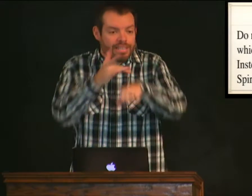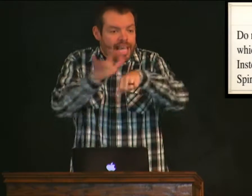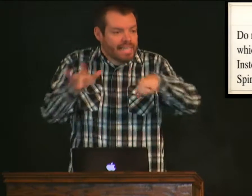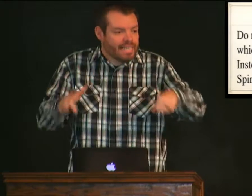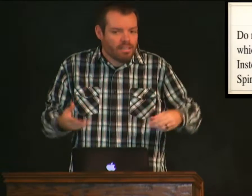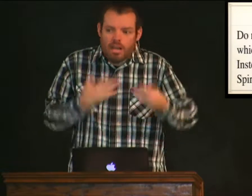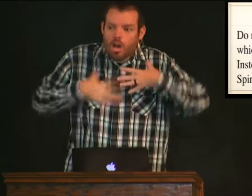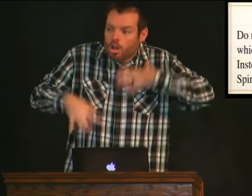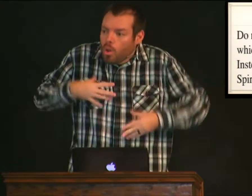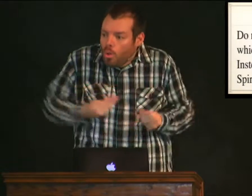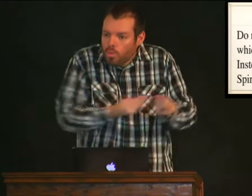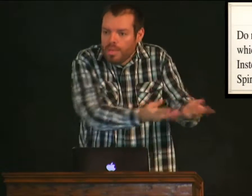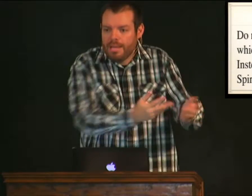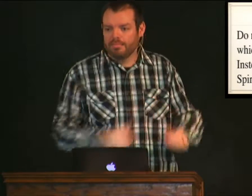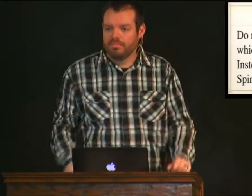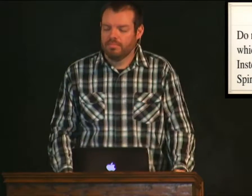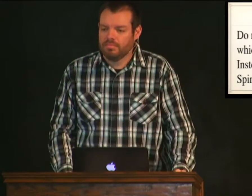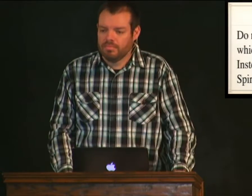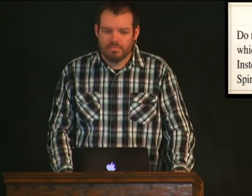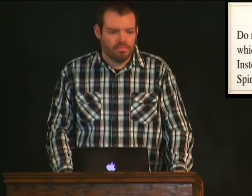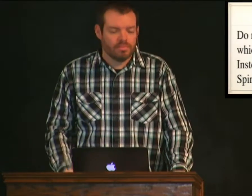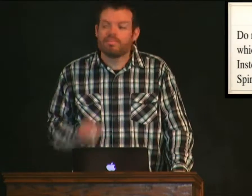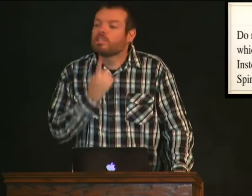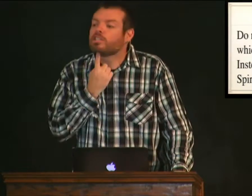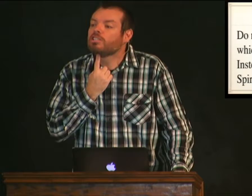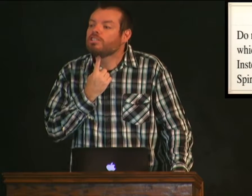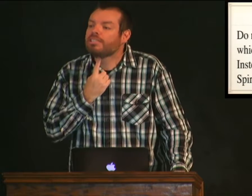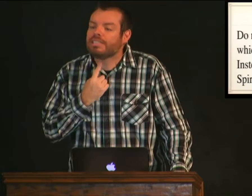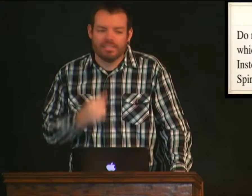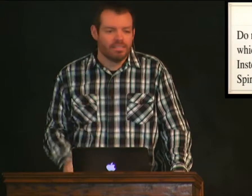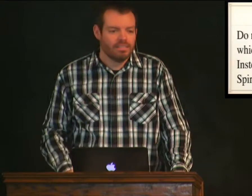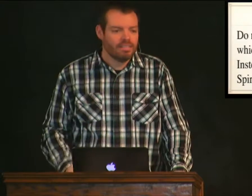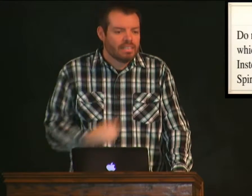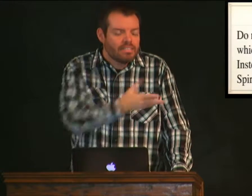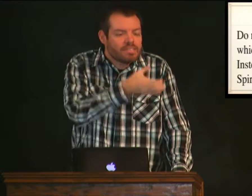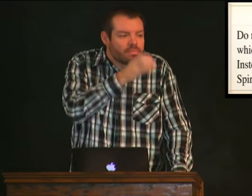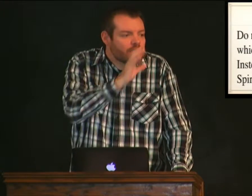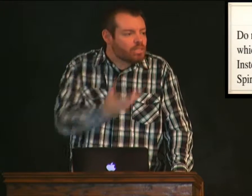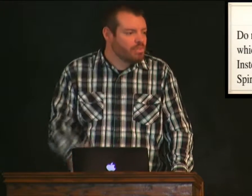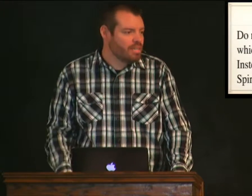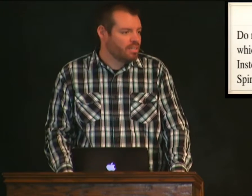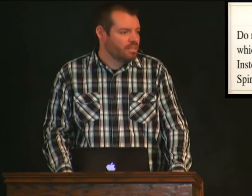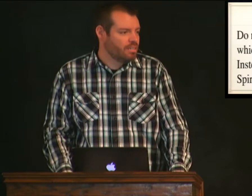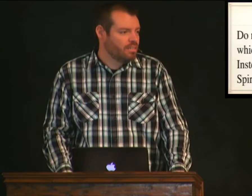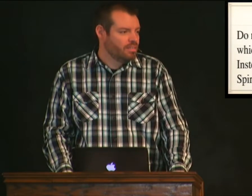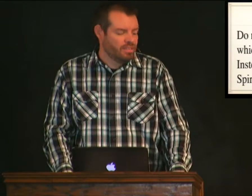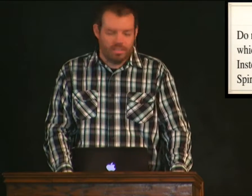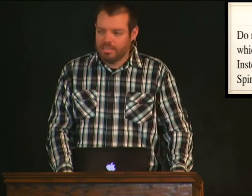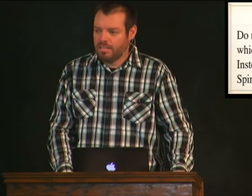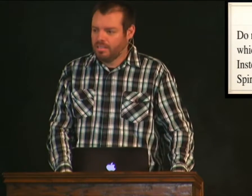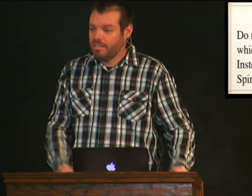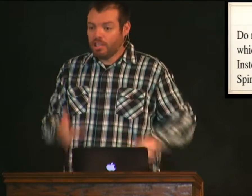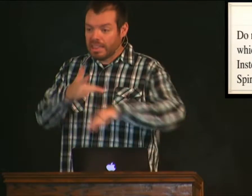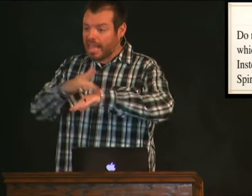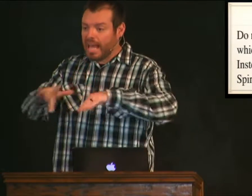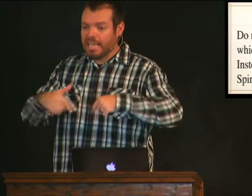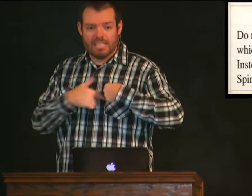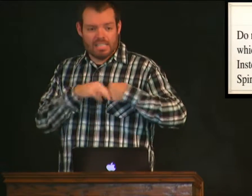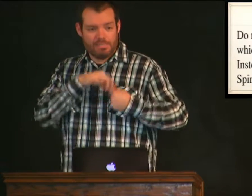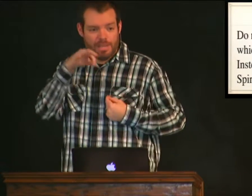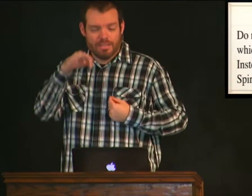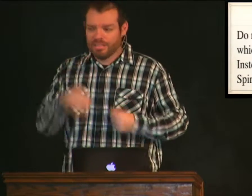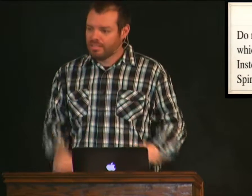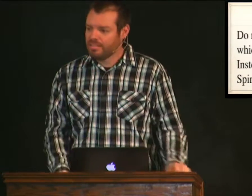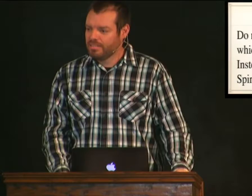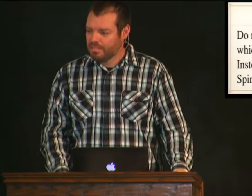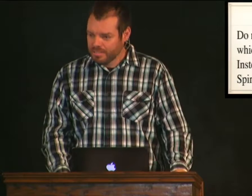if they're naked, clothe them if they're thirsty, give them something to drink if they're lacking